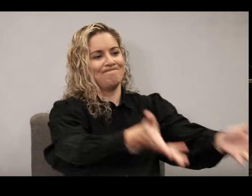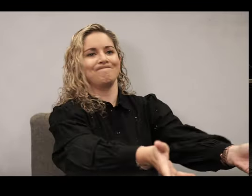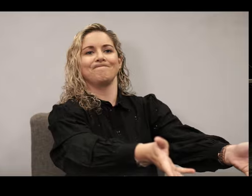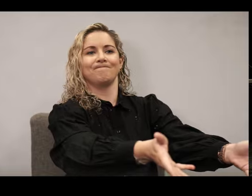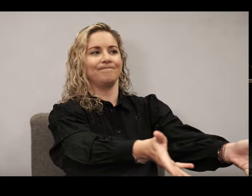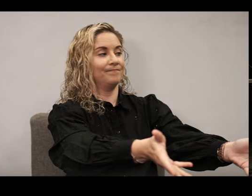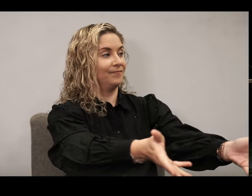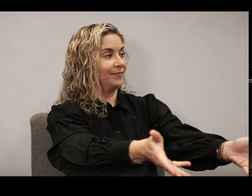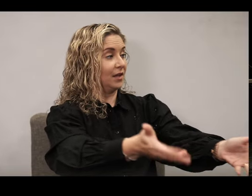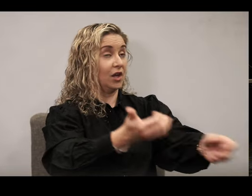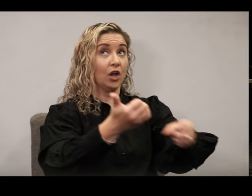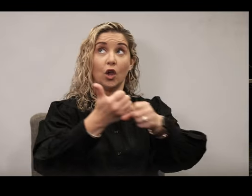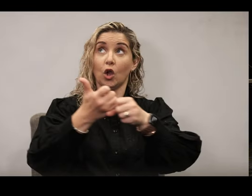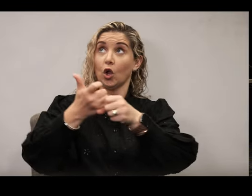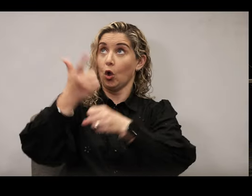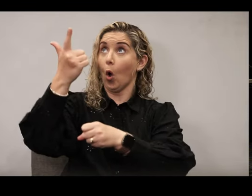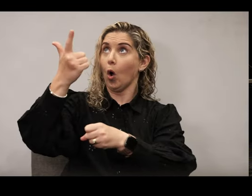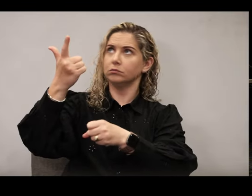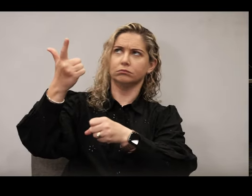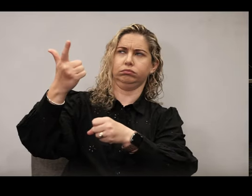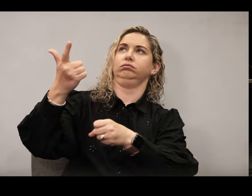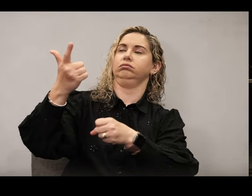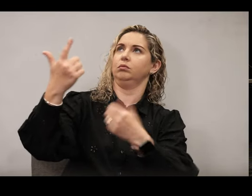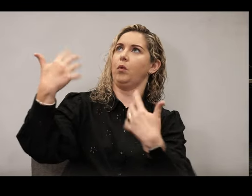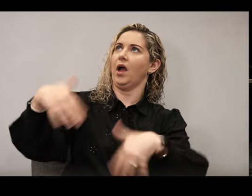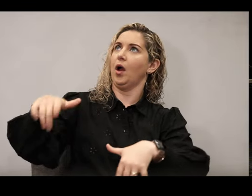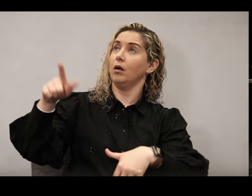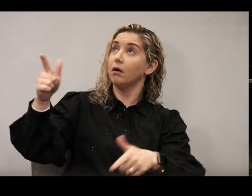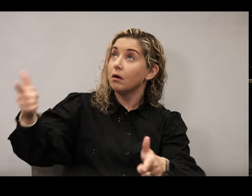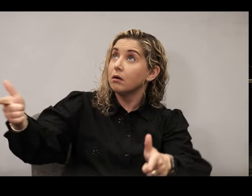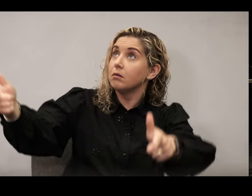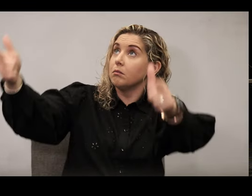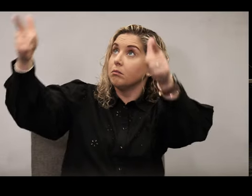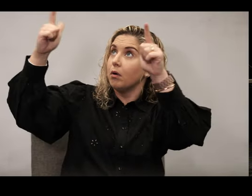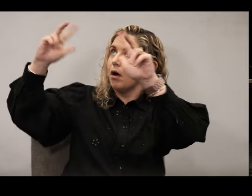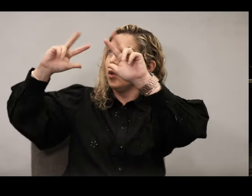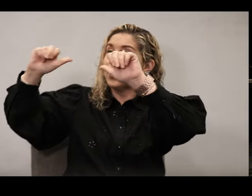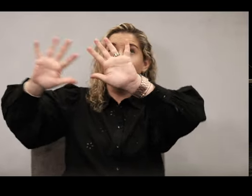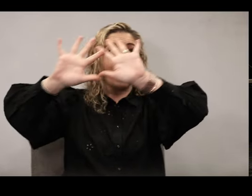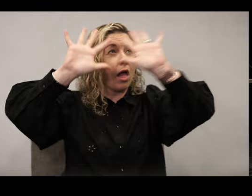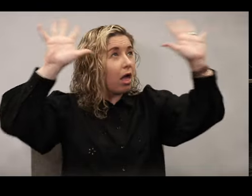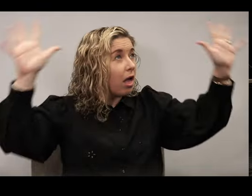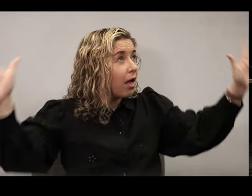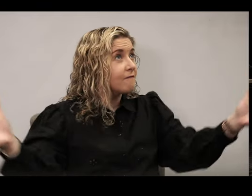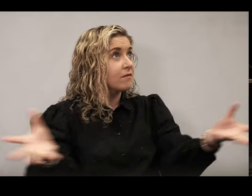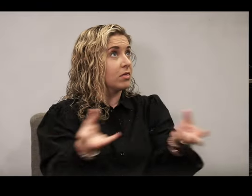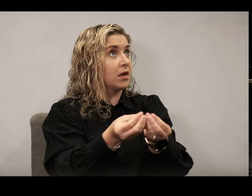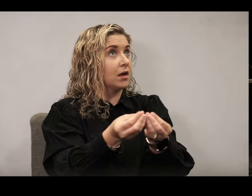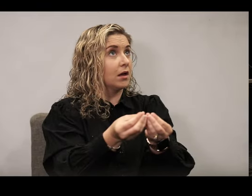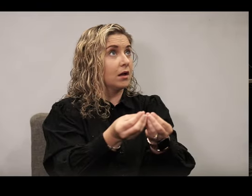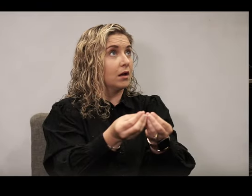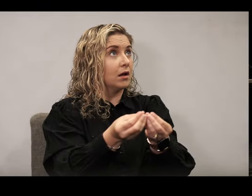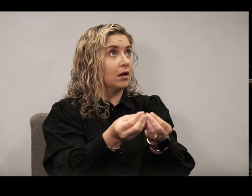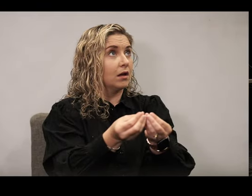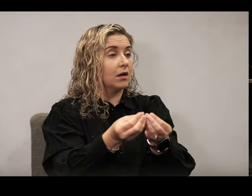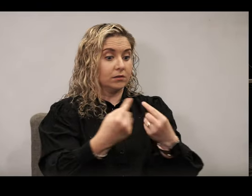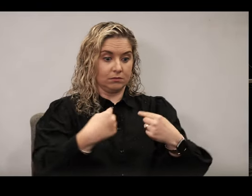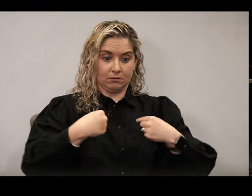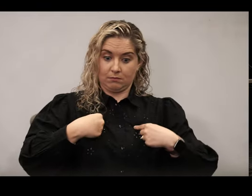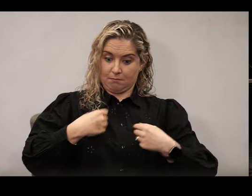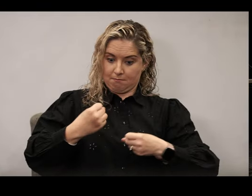God is the absolute ruler over all things. And so when he creates us, he creates us to be